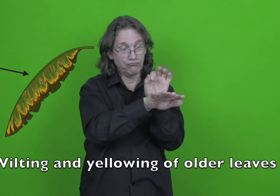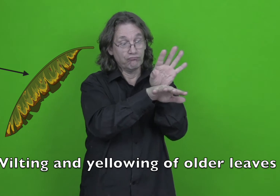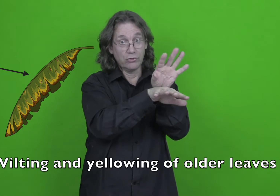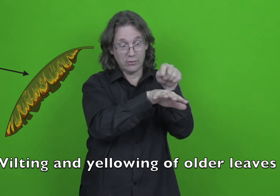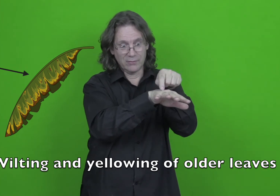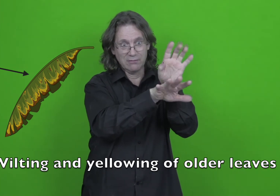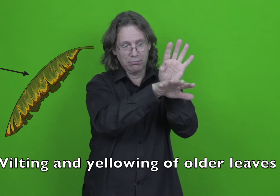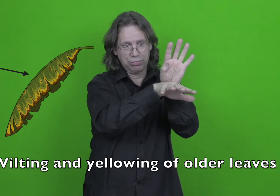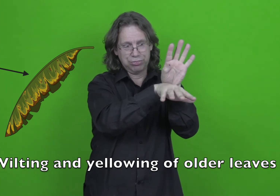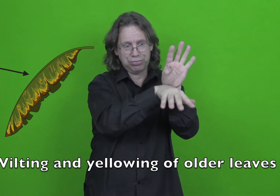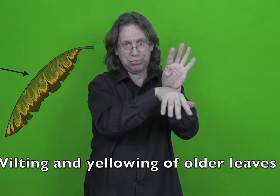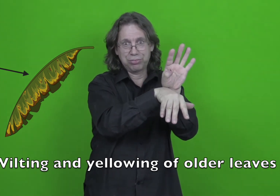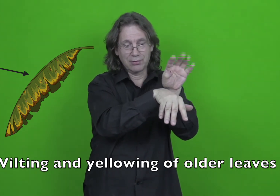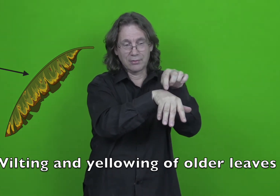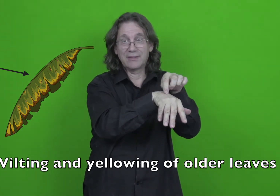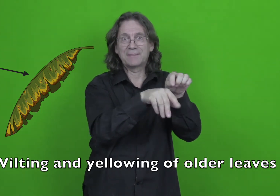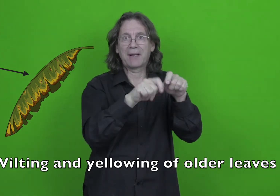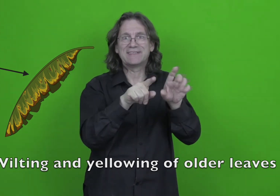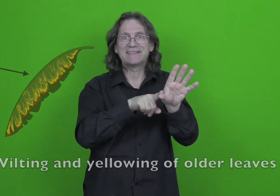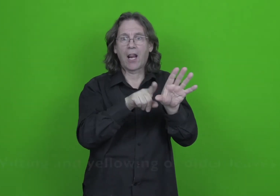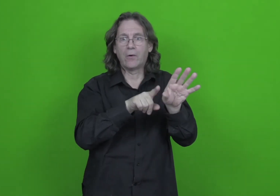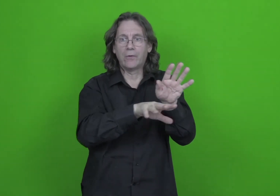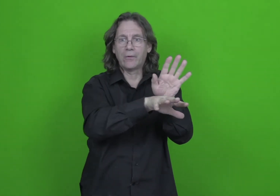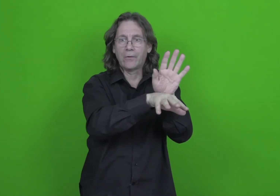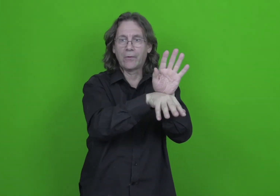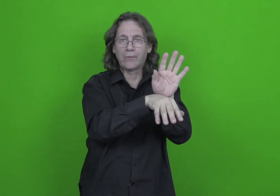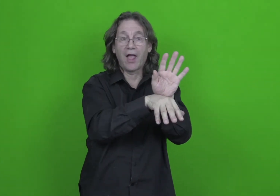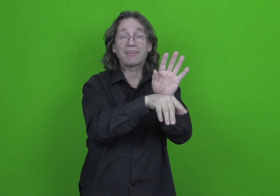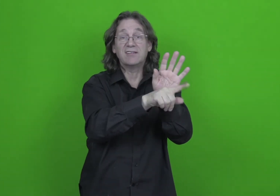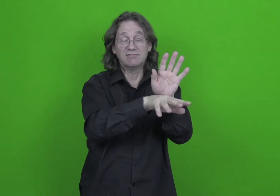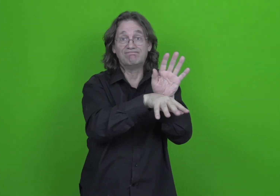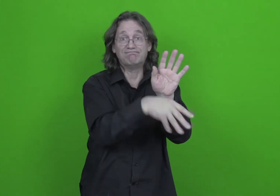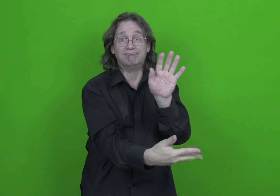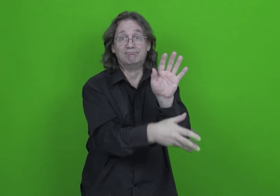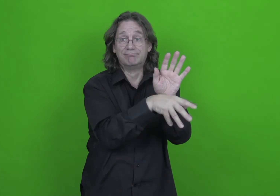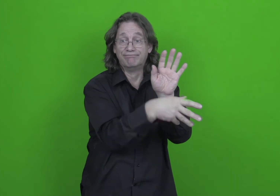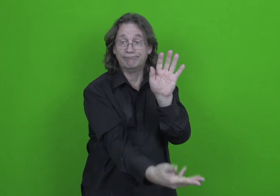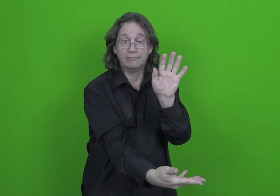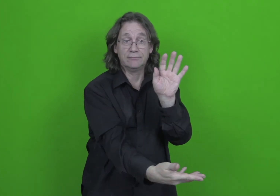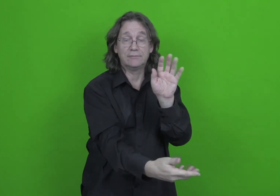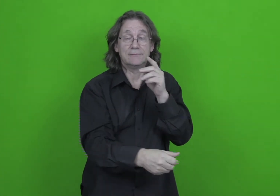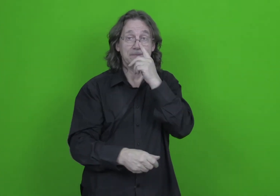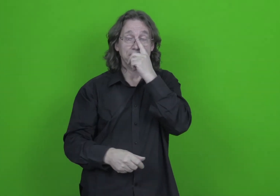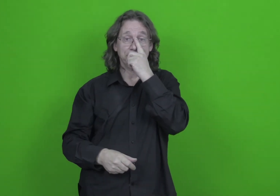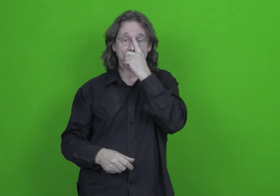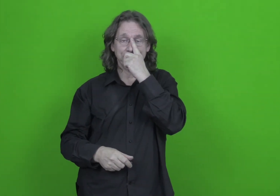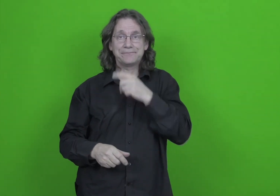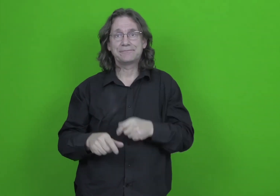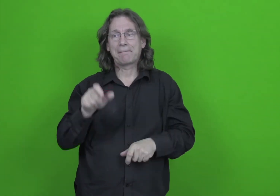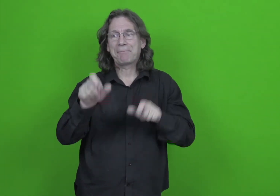Typically, it's the older leaves that are affected first and eventually fall to the ground. People looking